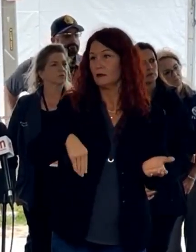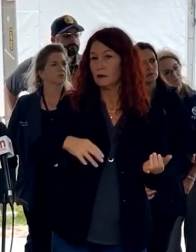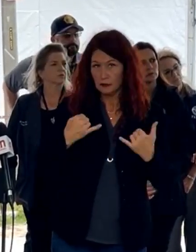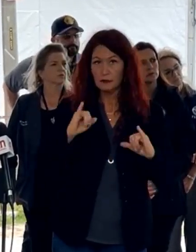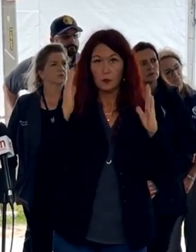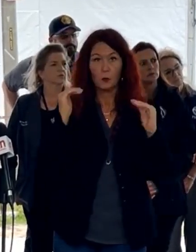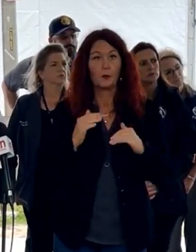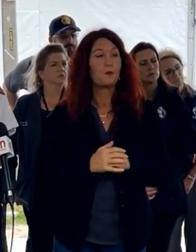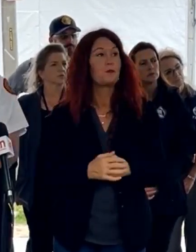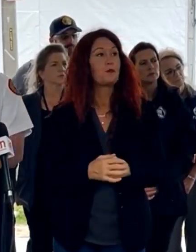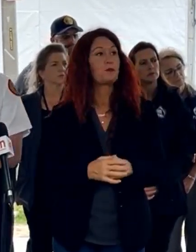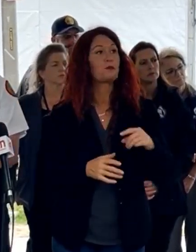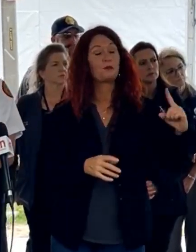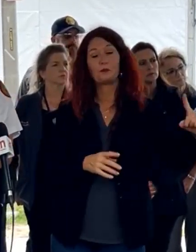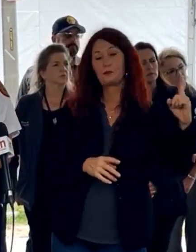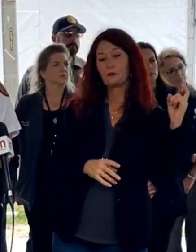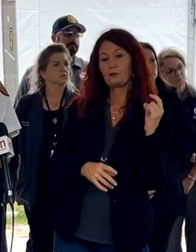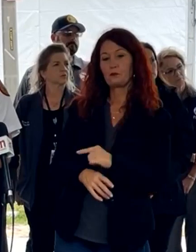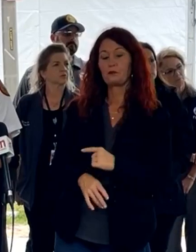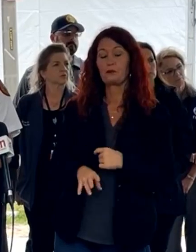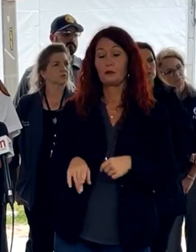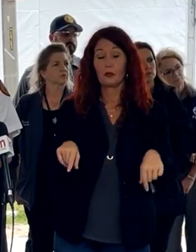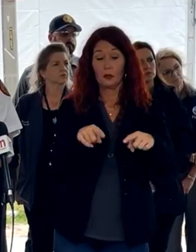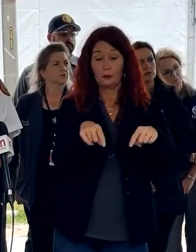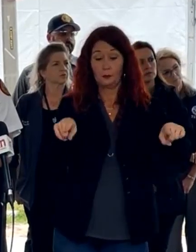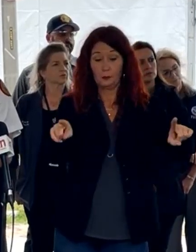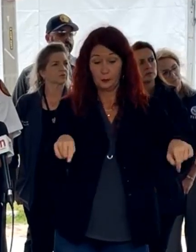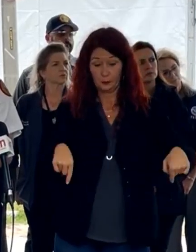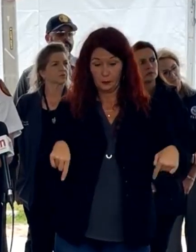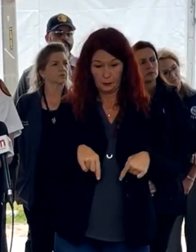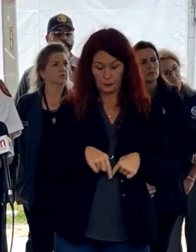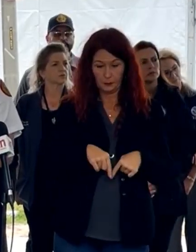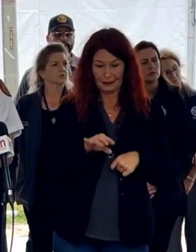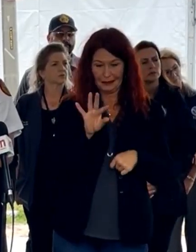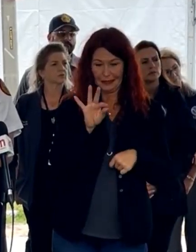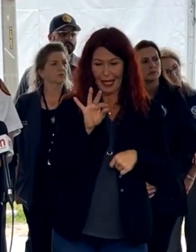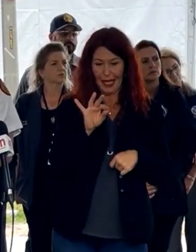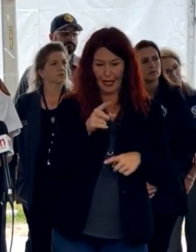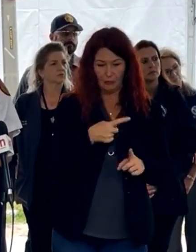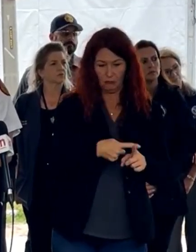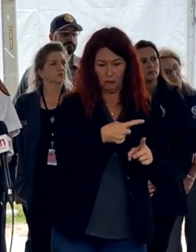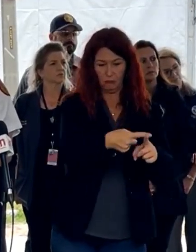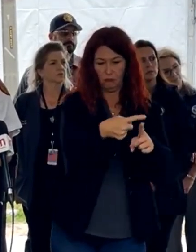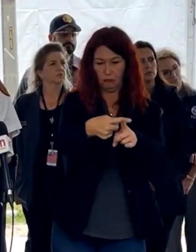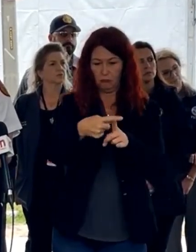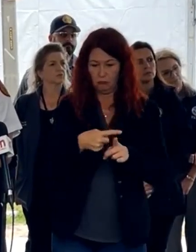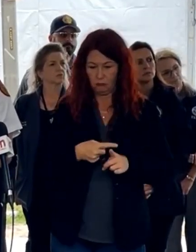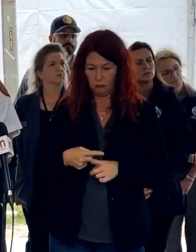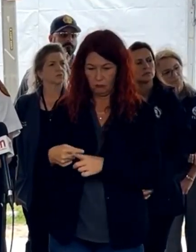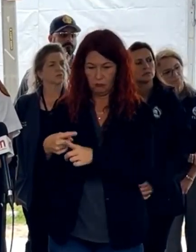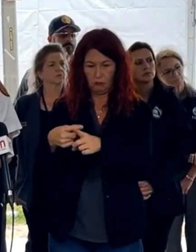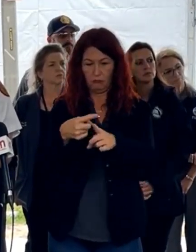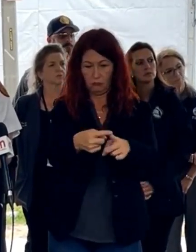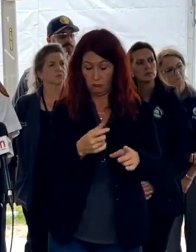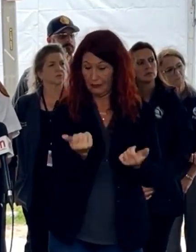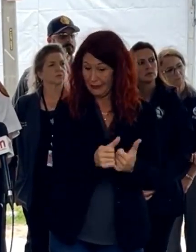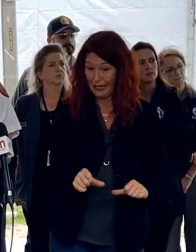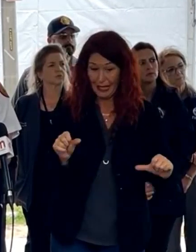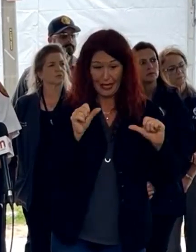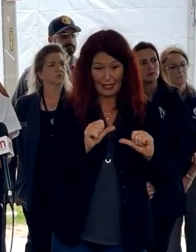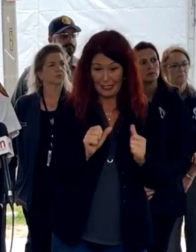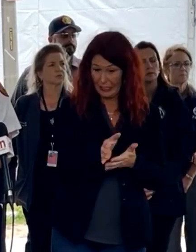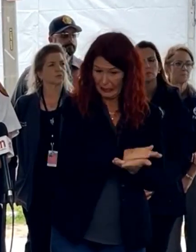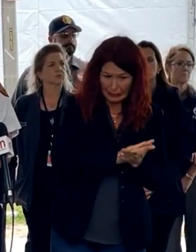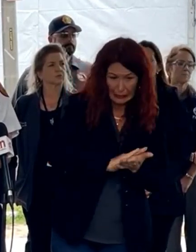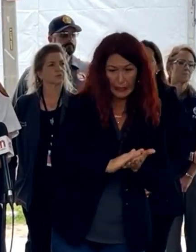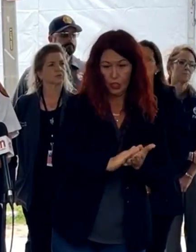Morning. Of the 9 search grids, have you been able to clear any of those? And my understanding is 3 of those were underground. Have you been able to